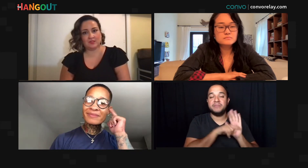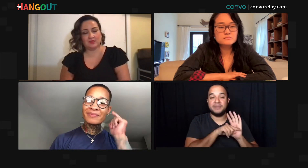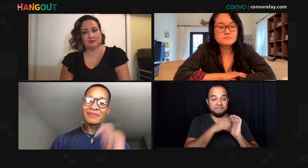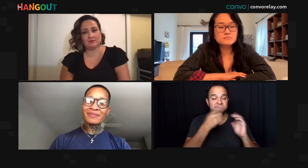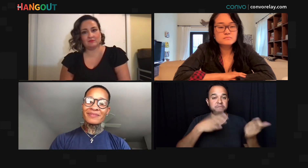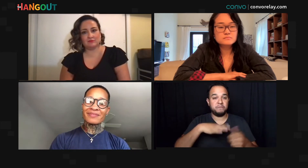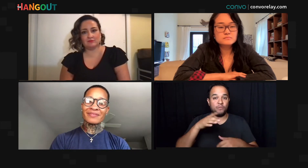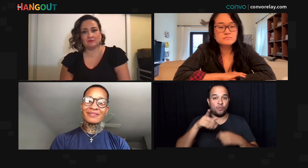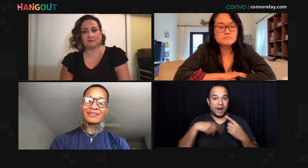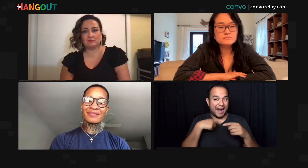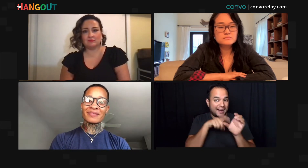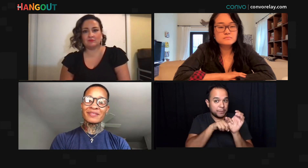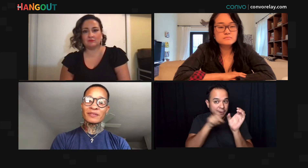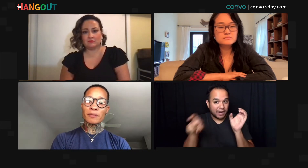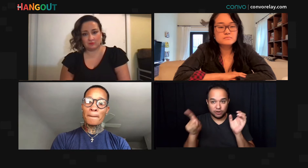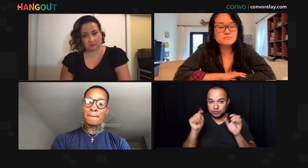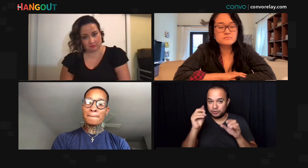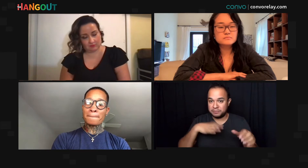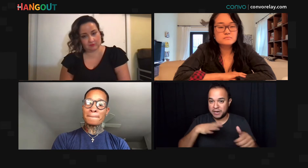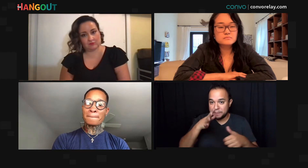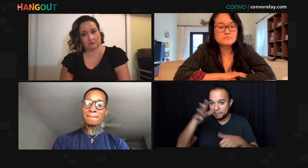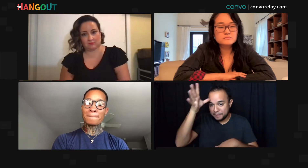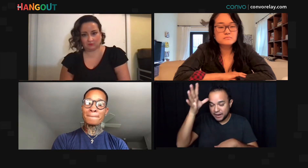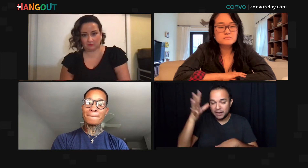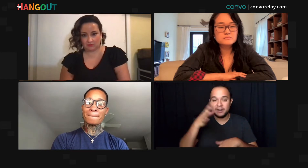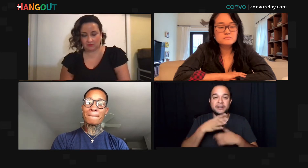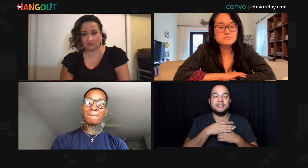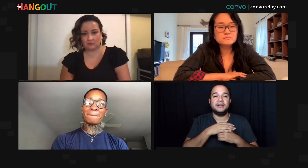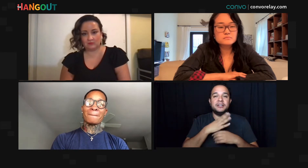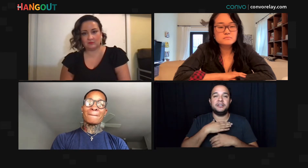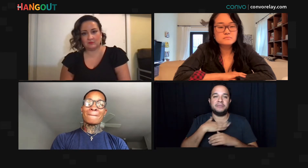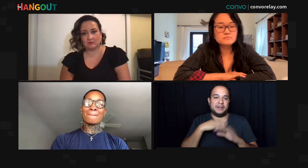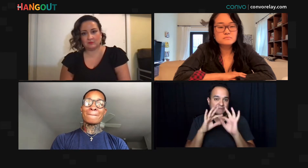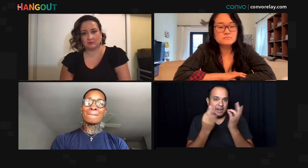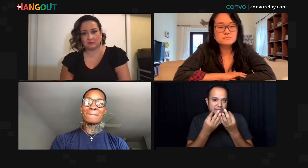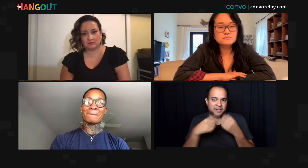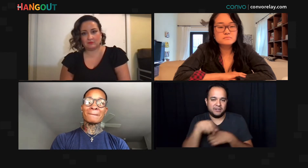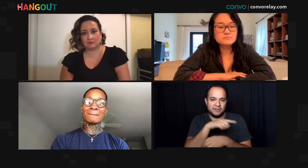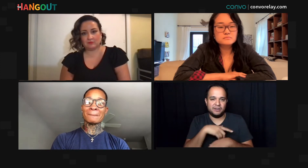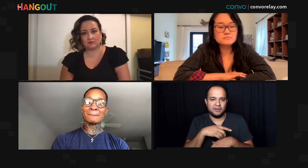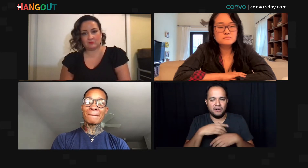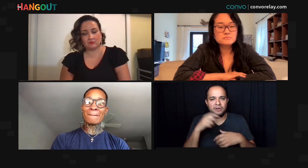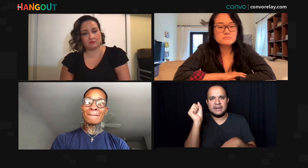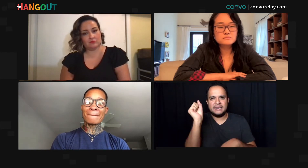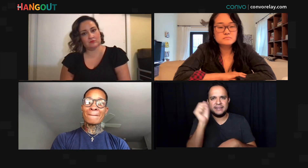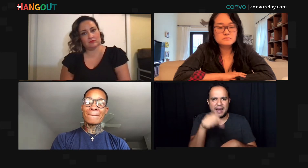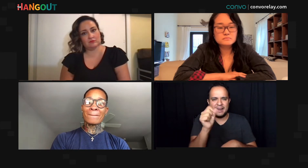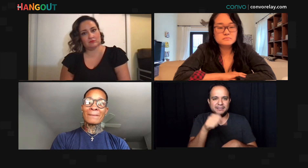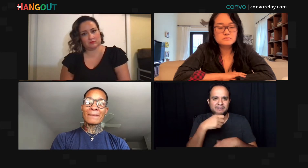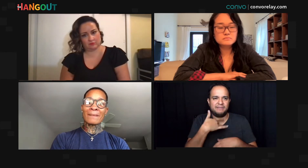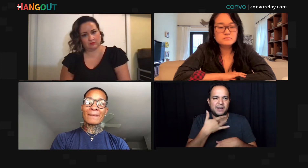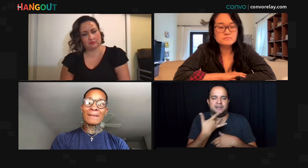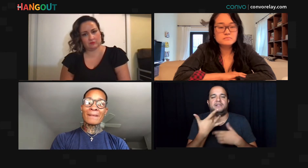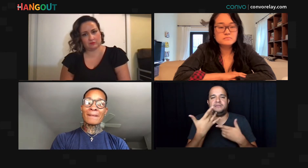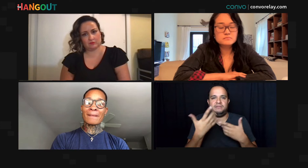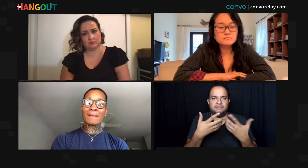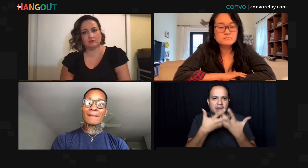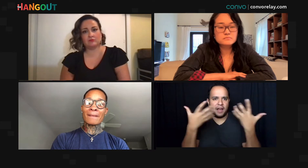maybe some negative ones. When I came out at first to my parents and to my family,